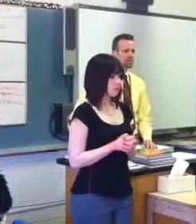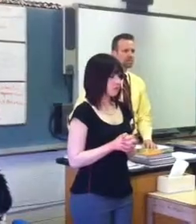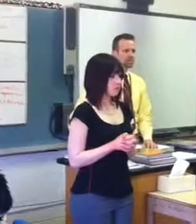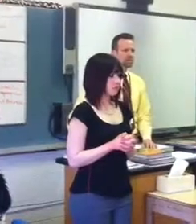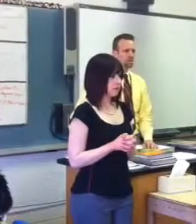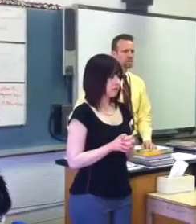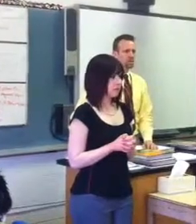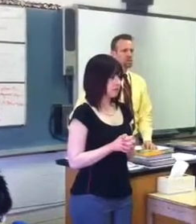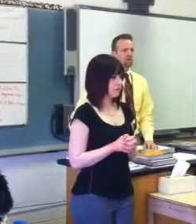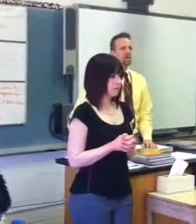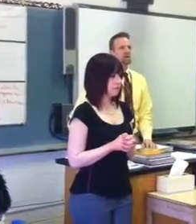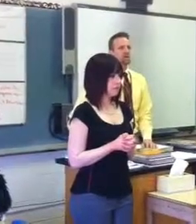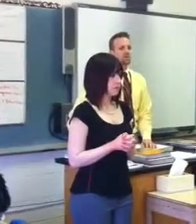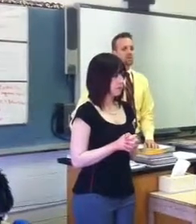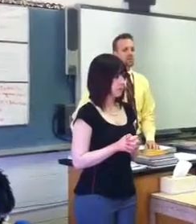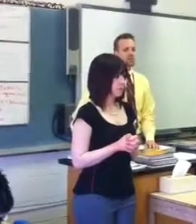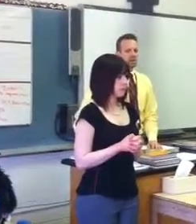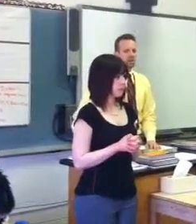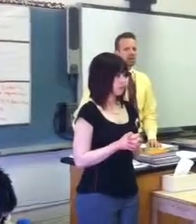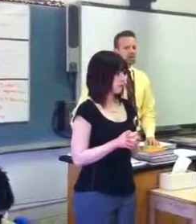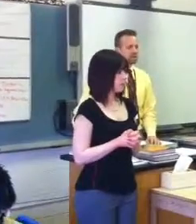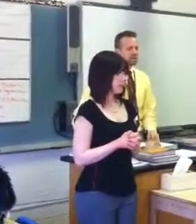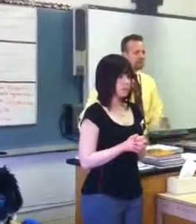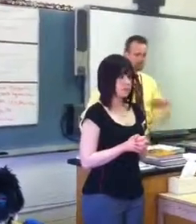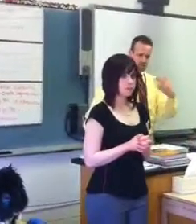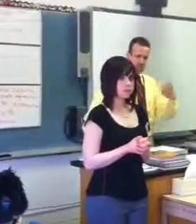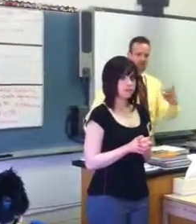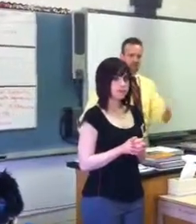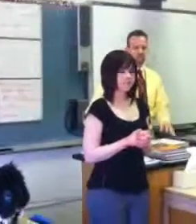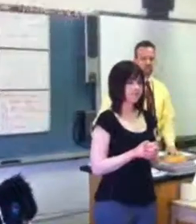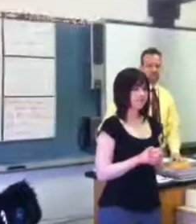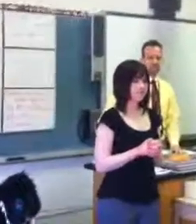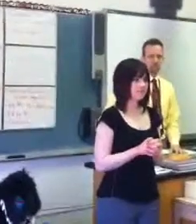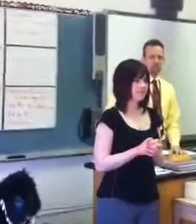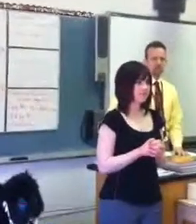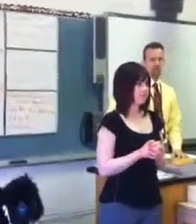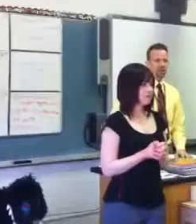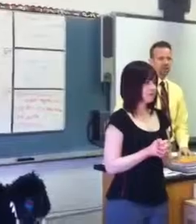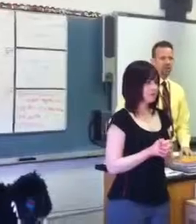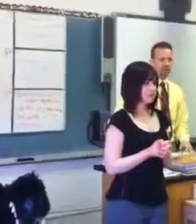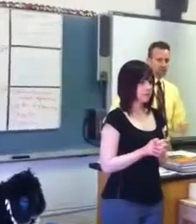Zipporah and Miguel, Jessica, you just fill it out on your own.